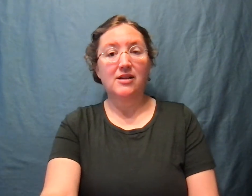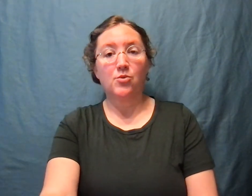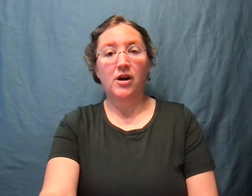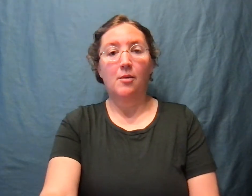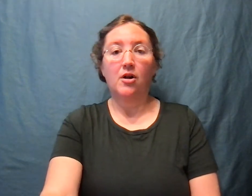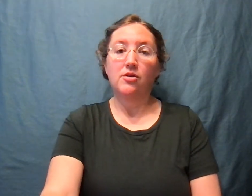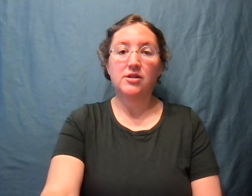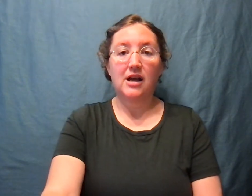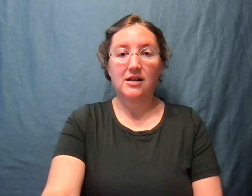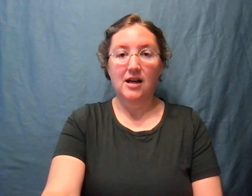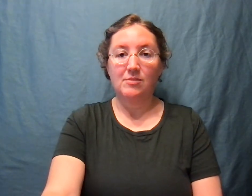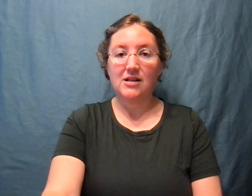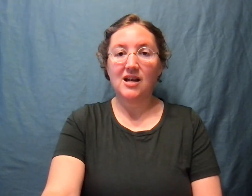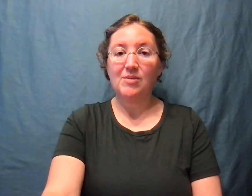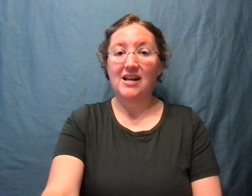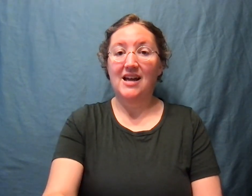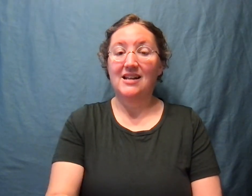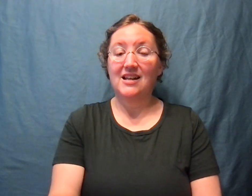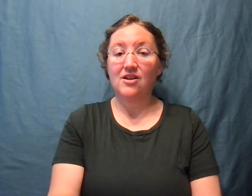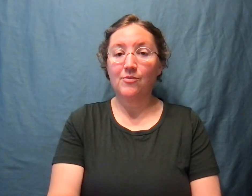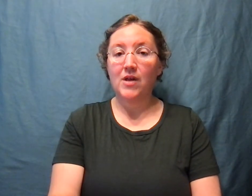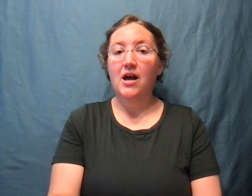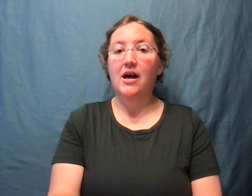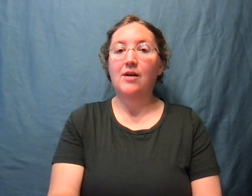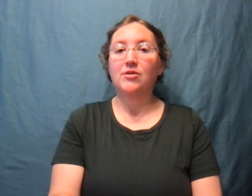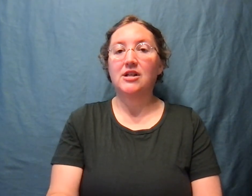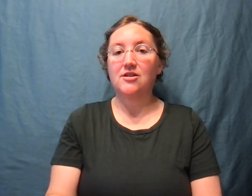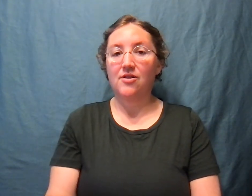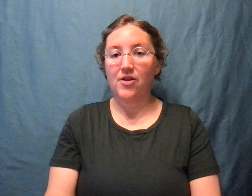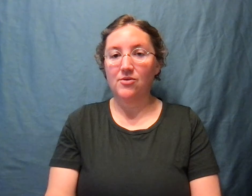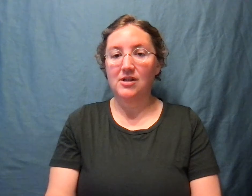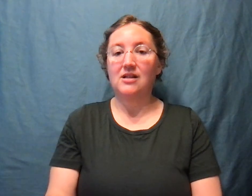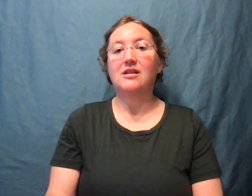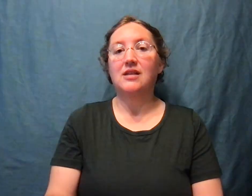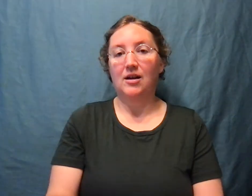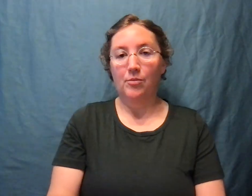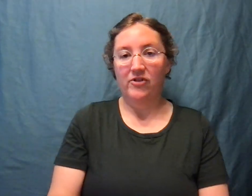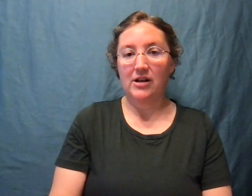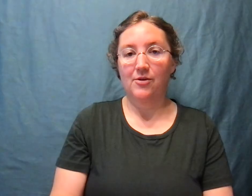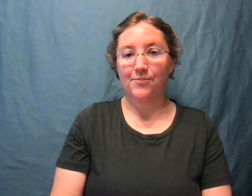run up close to 10 minutes, I'm going to end it here, and I will teach those in the second video.